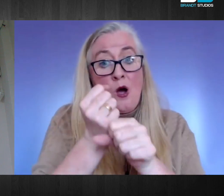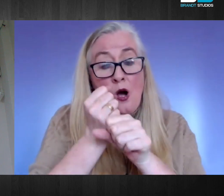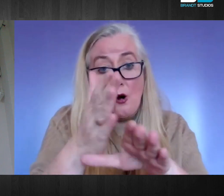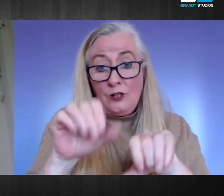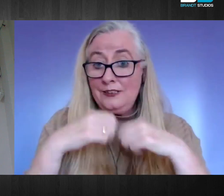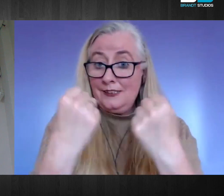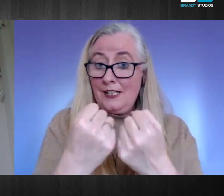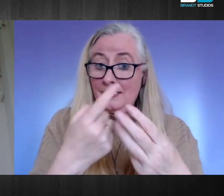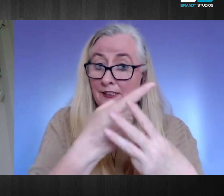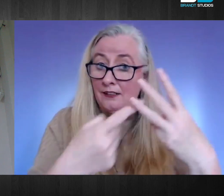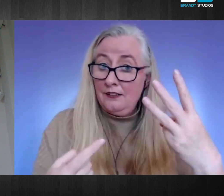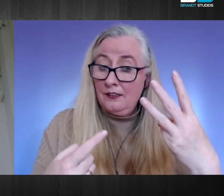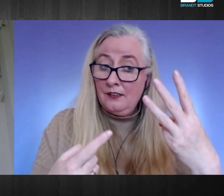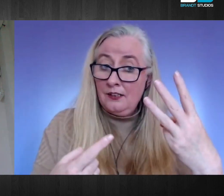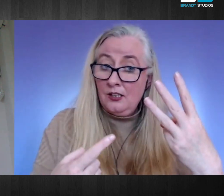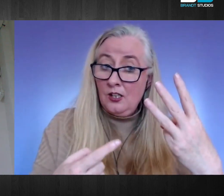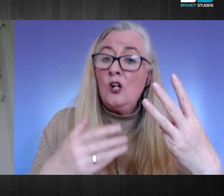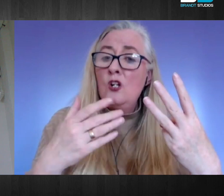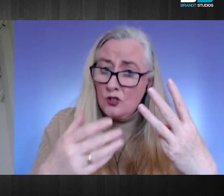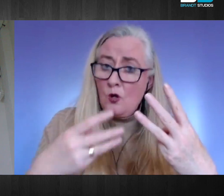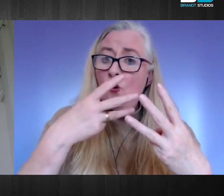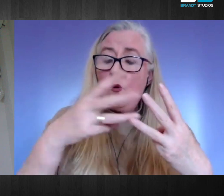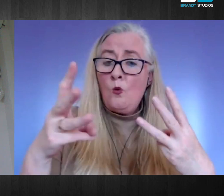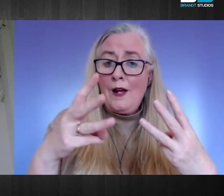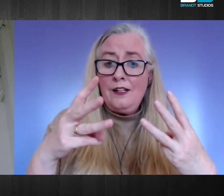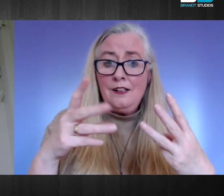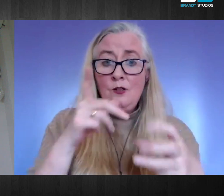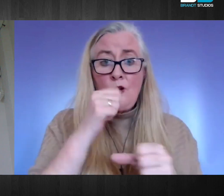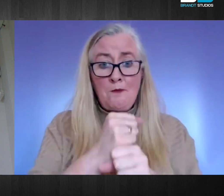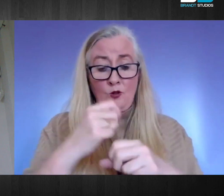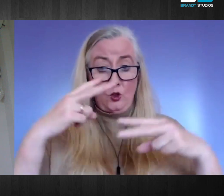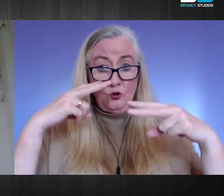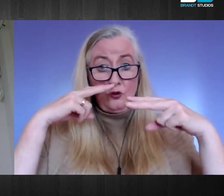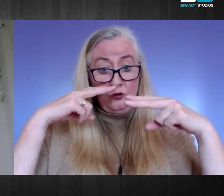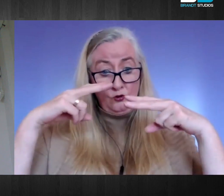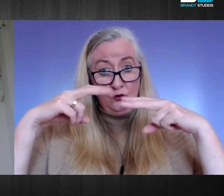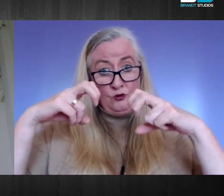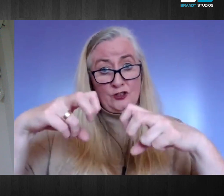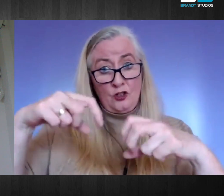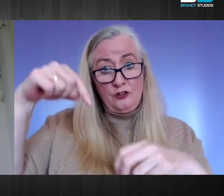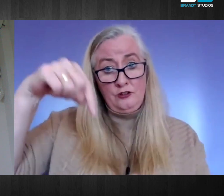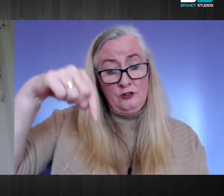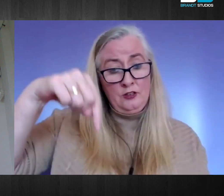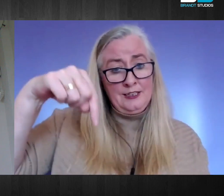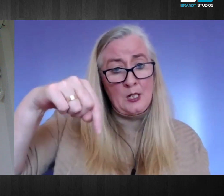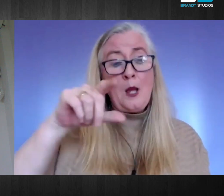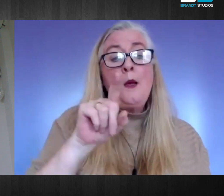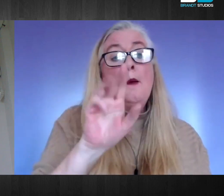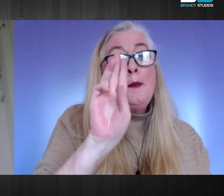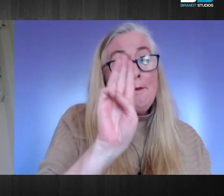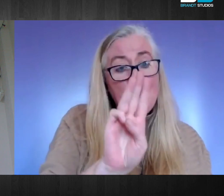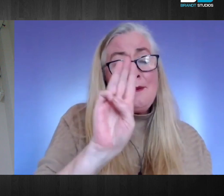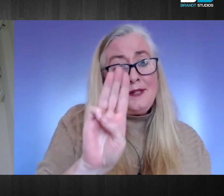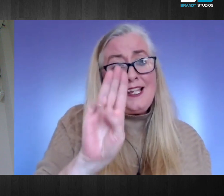So when planning research, I would say that PPI has to be at the